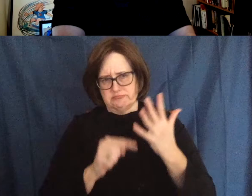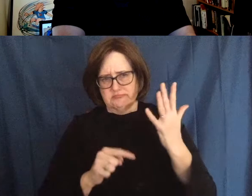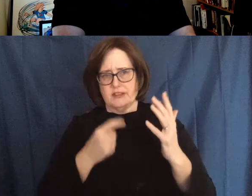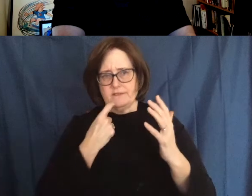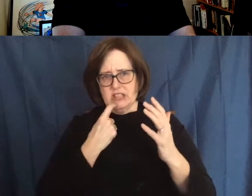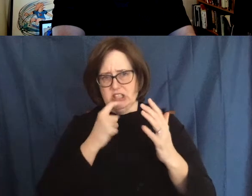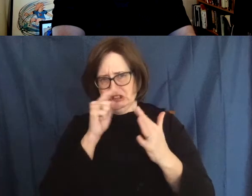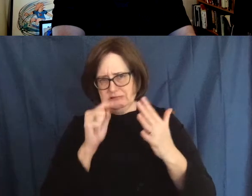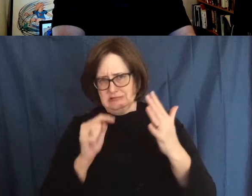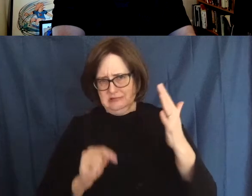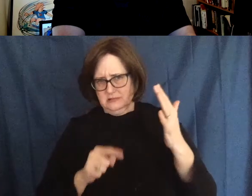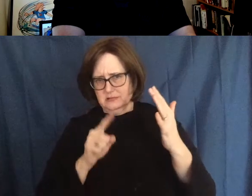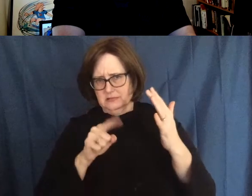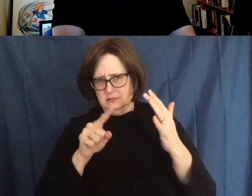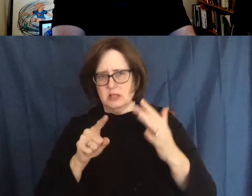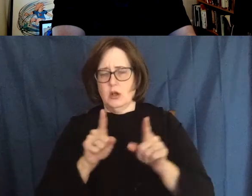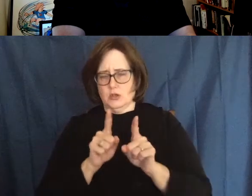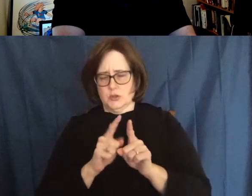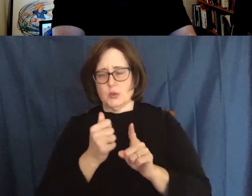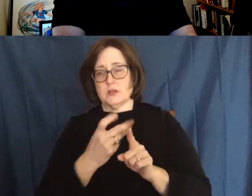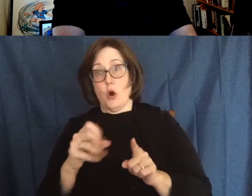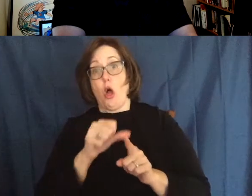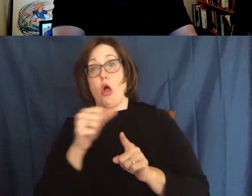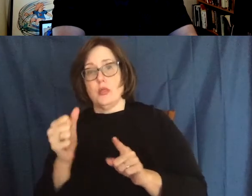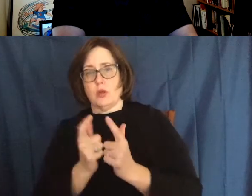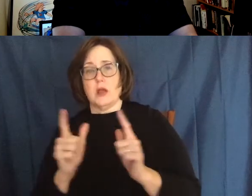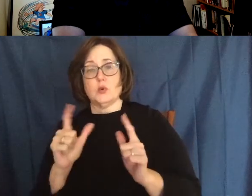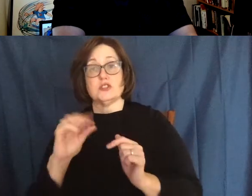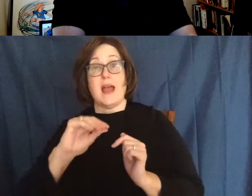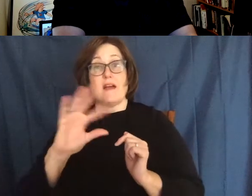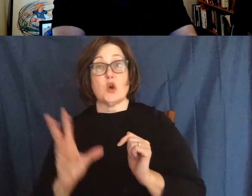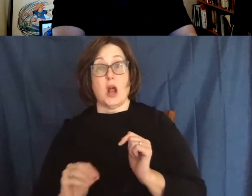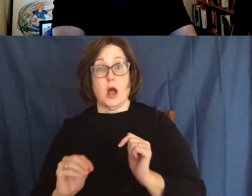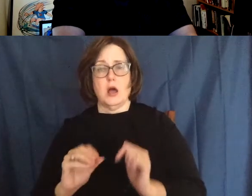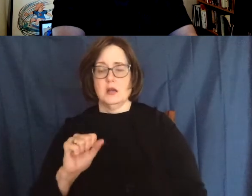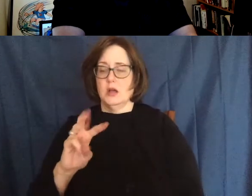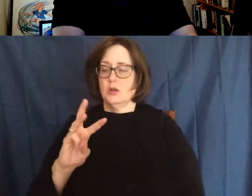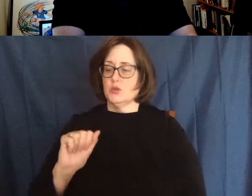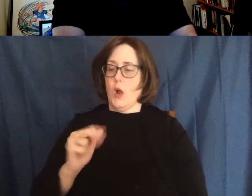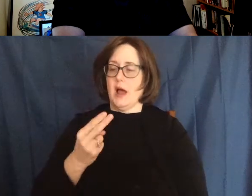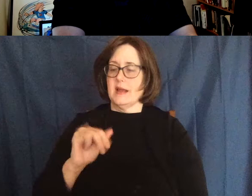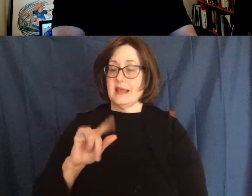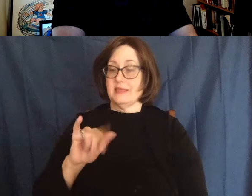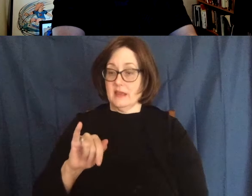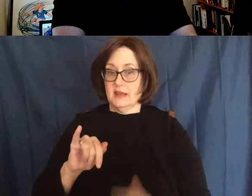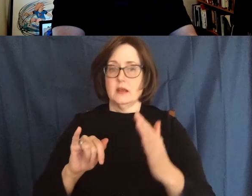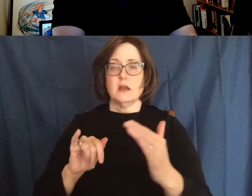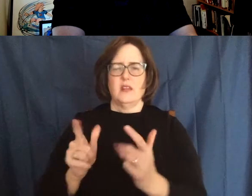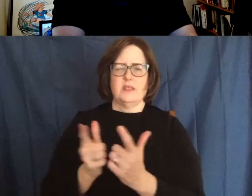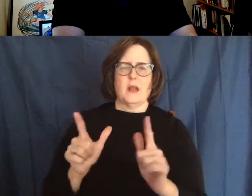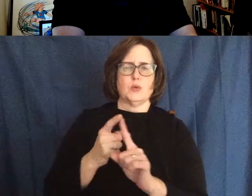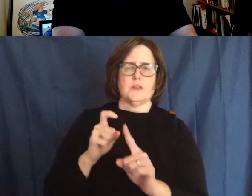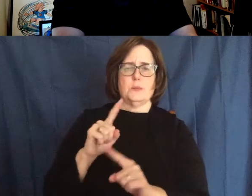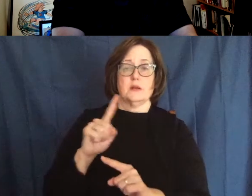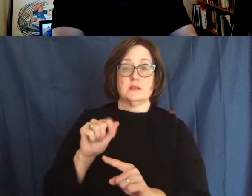version. And we have several other African languages such as Swahili, Chinyanja, which is spoken in Zambia, and we have